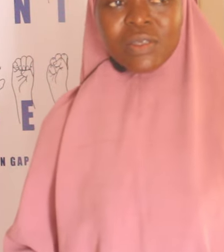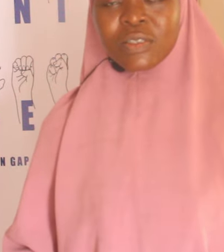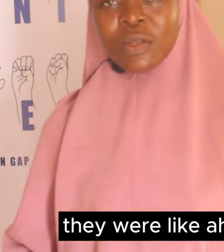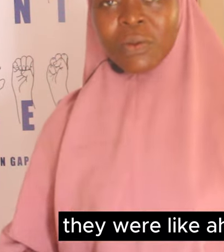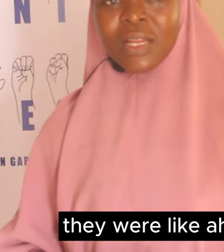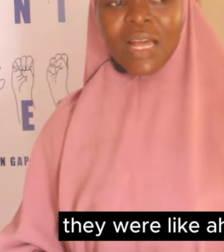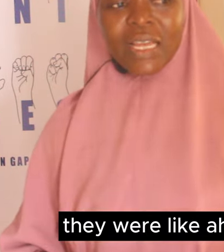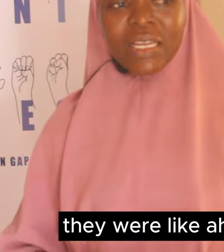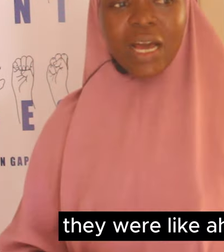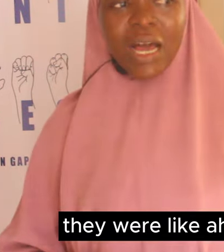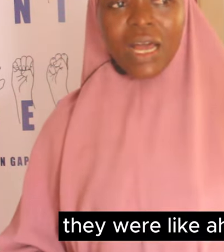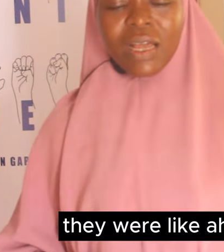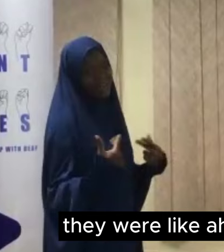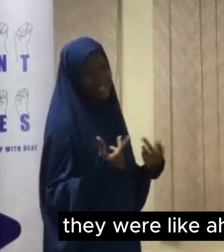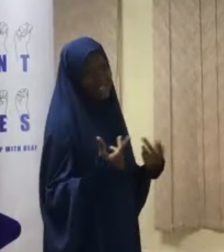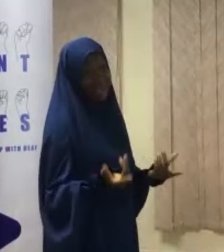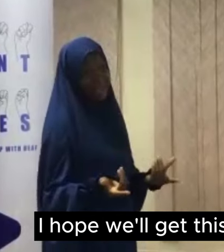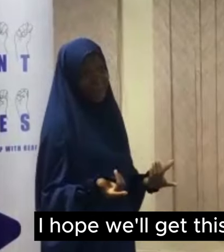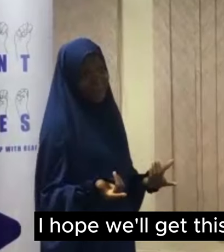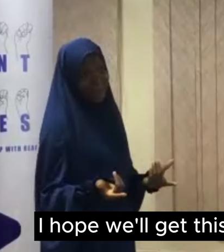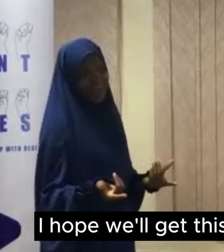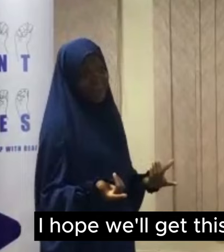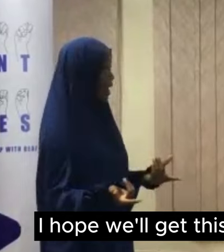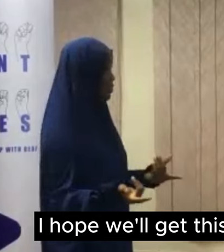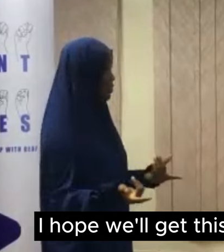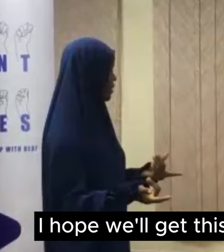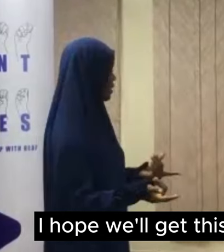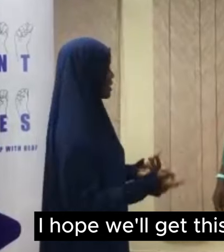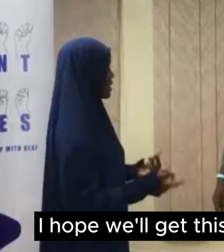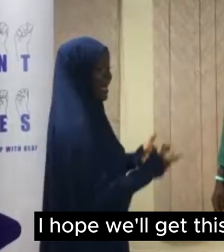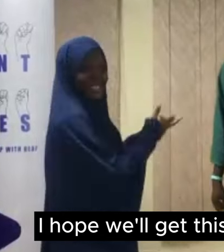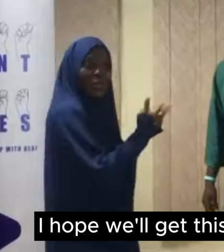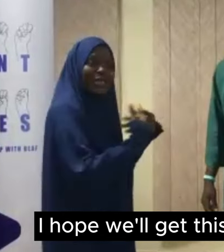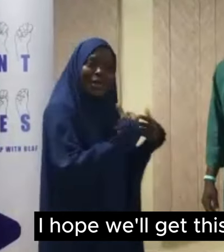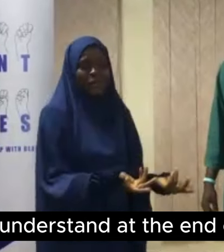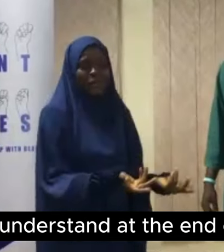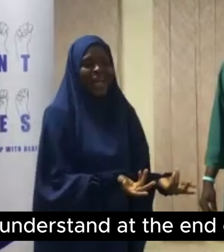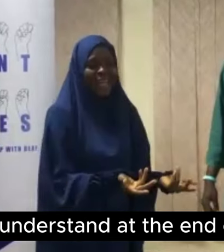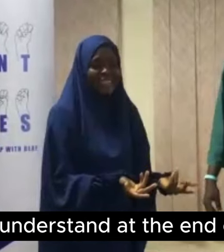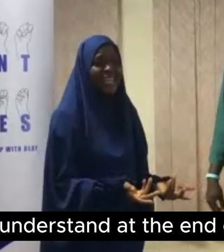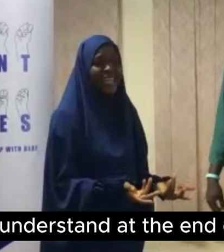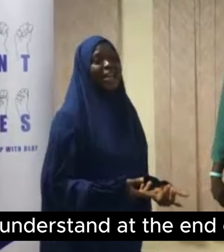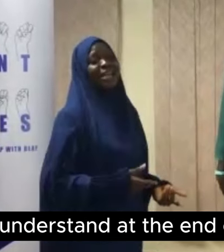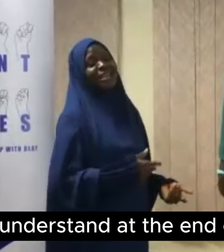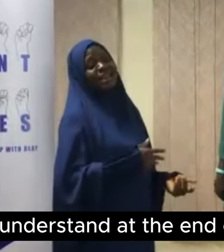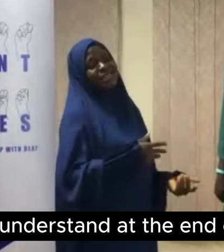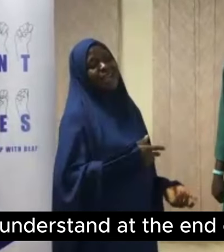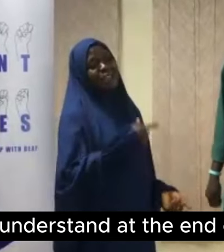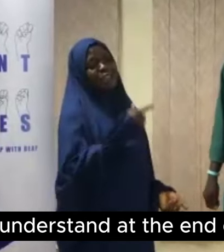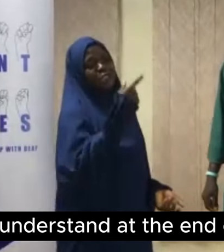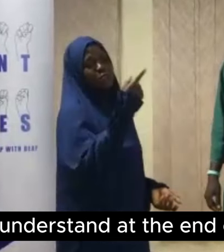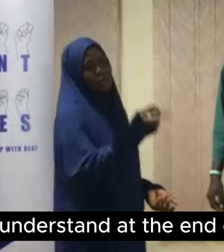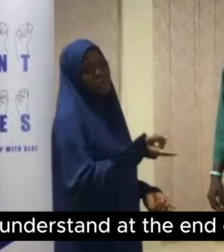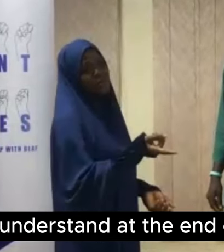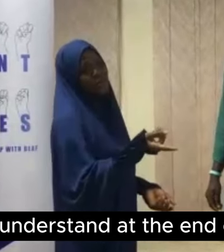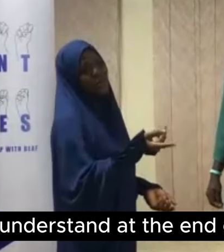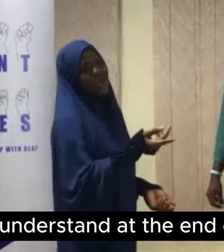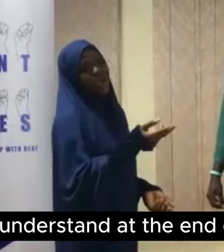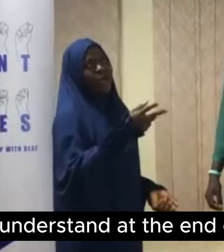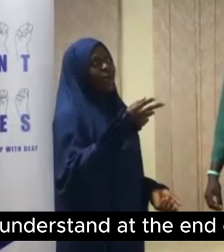They were like, I hope we will get this thing. I hope we understand at the end of the day. But first